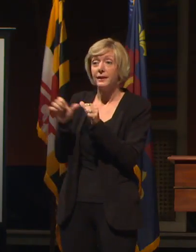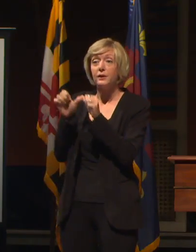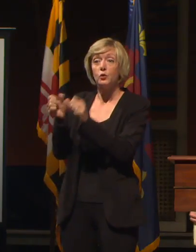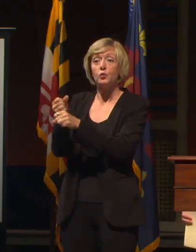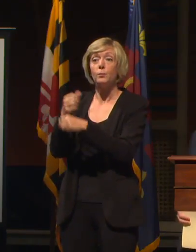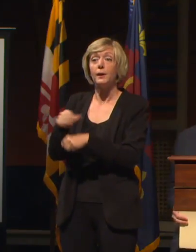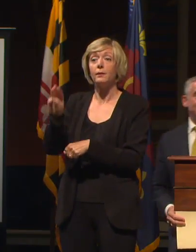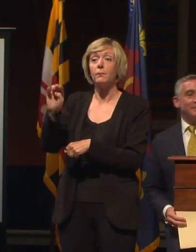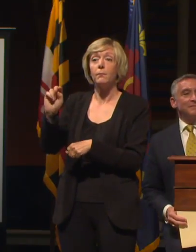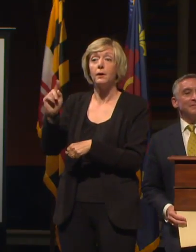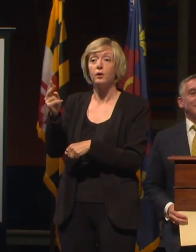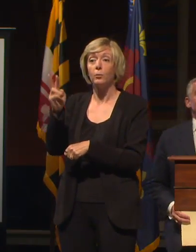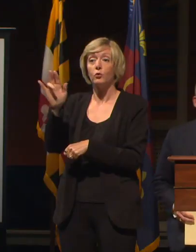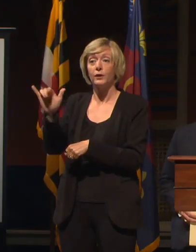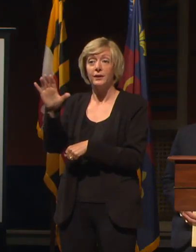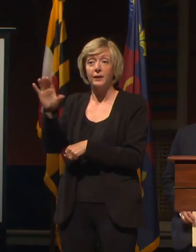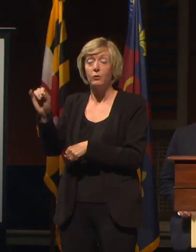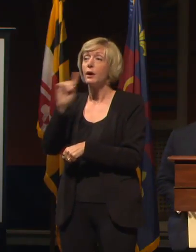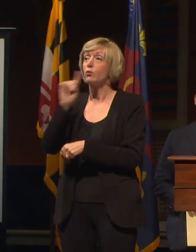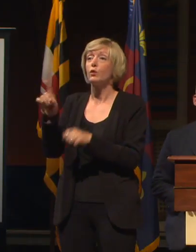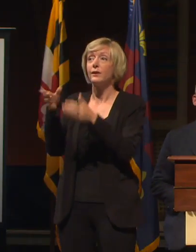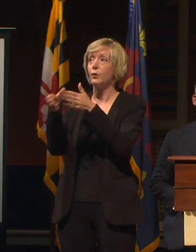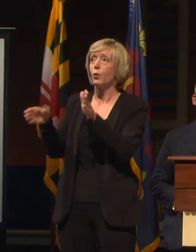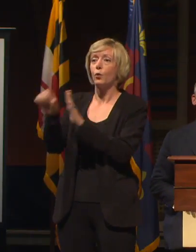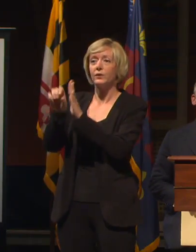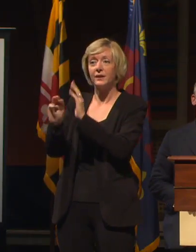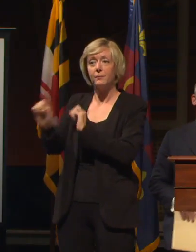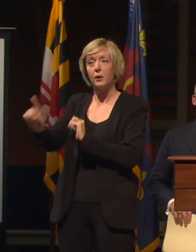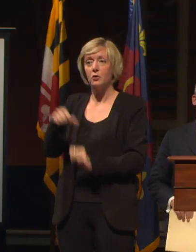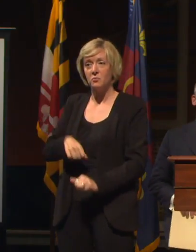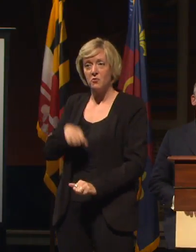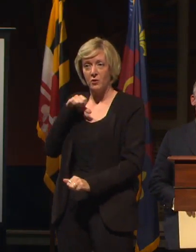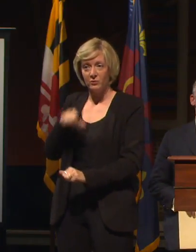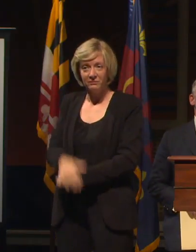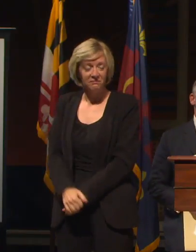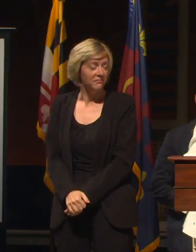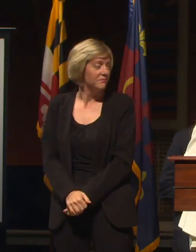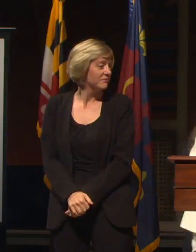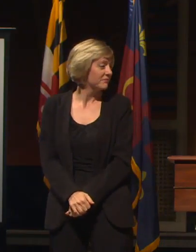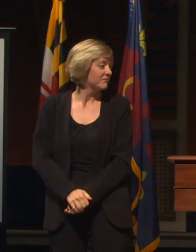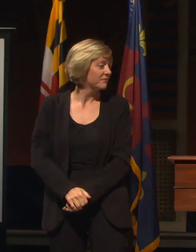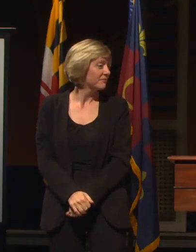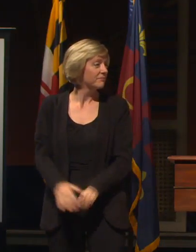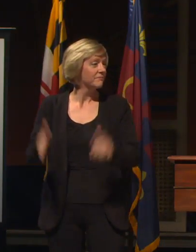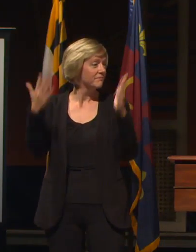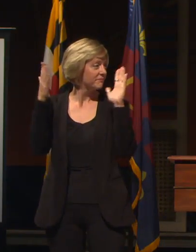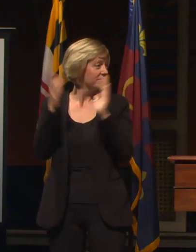Montgomery County and the entire state of Maryland very proud.